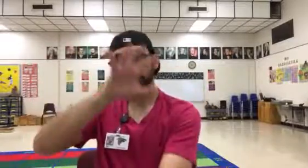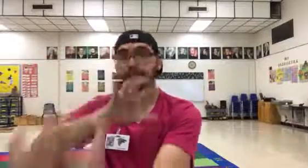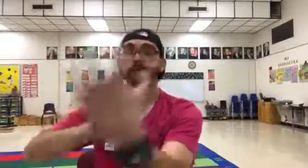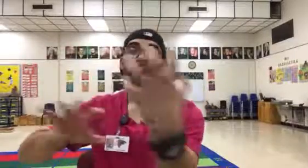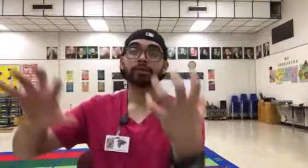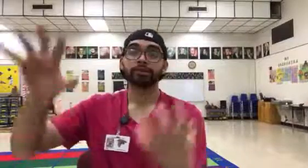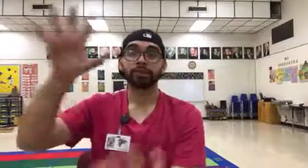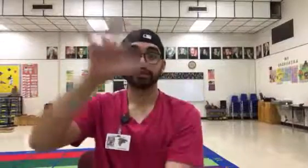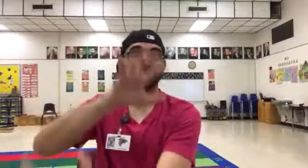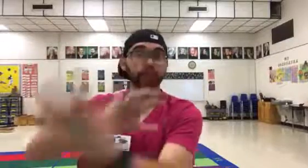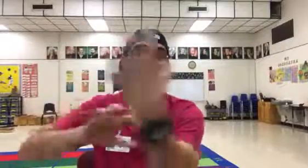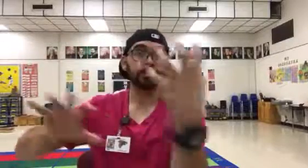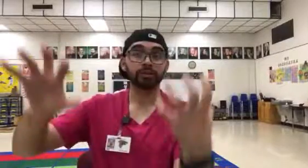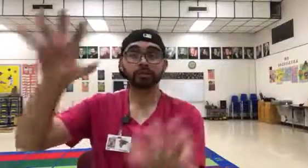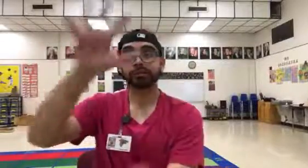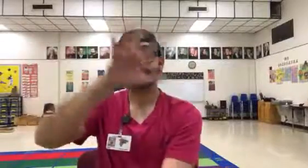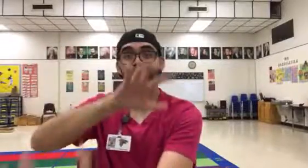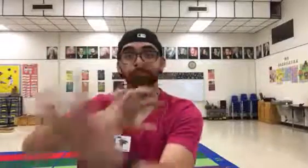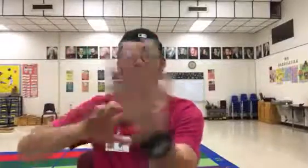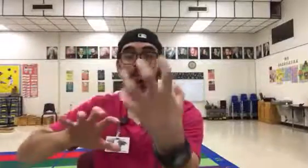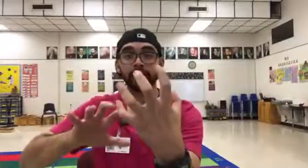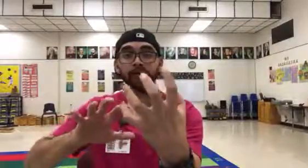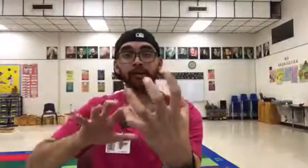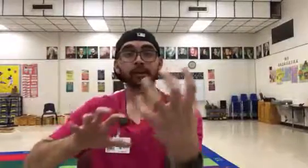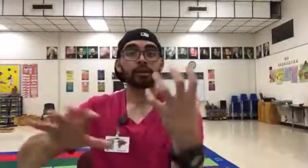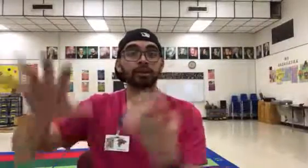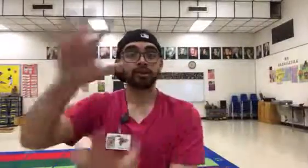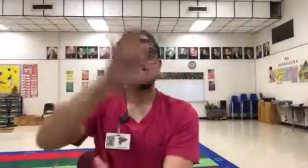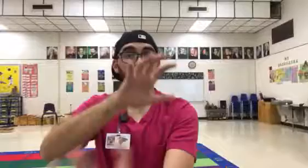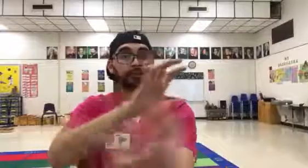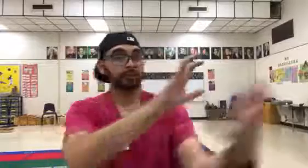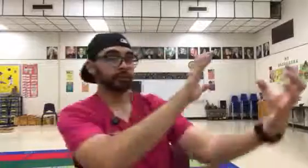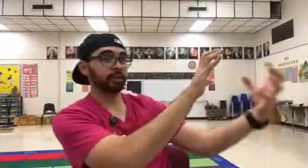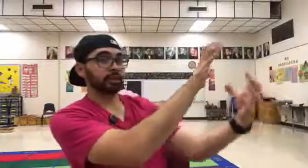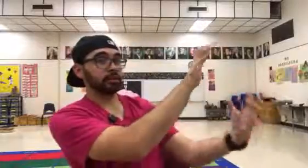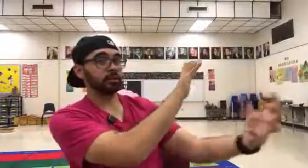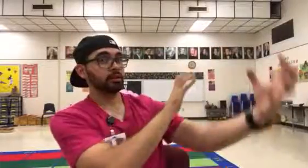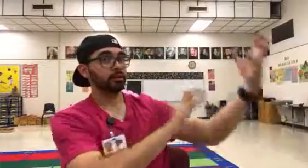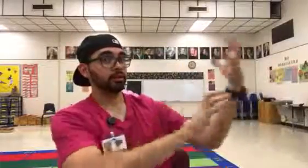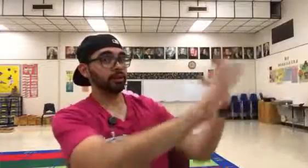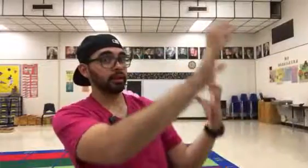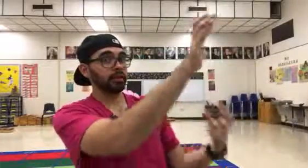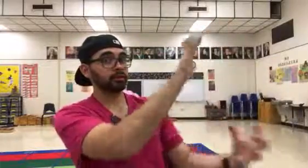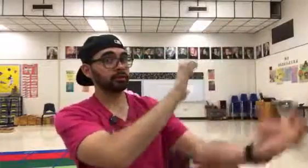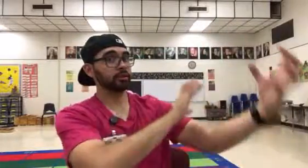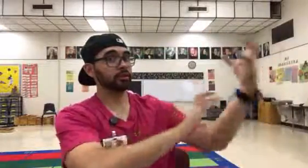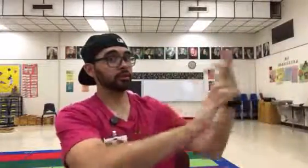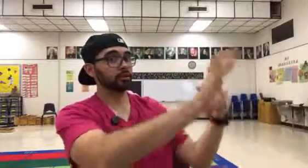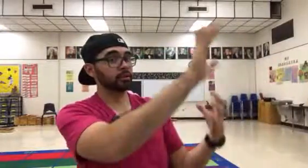this. This is for clouds. Okay? So clouds from the side, clouds.